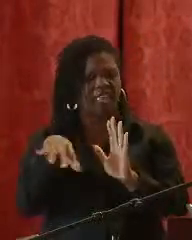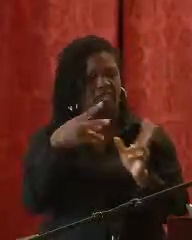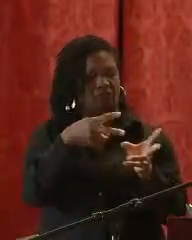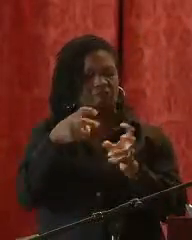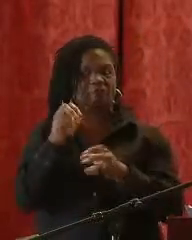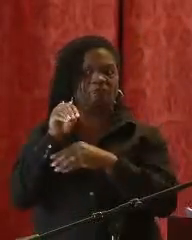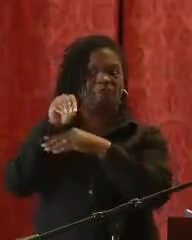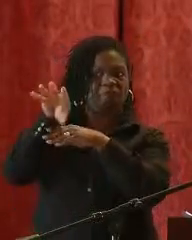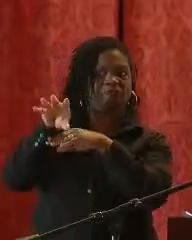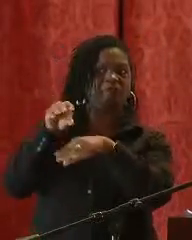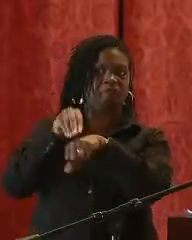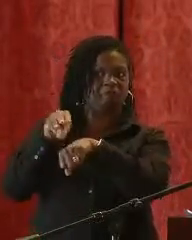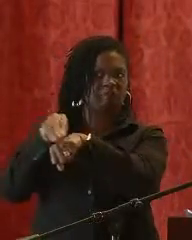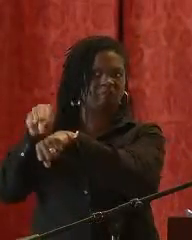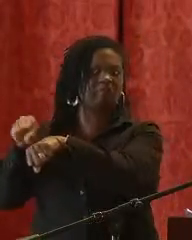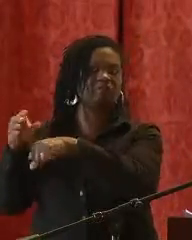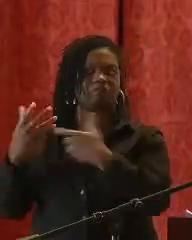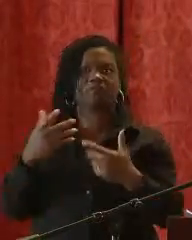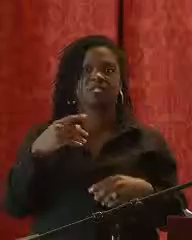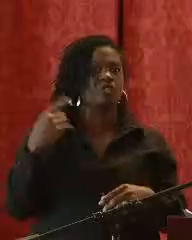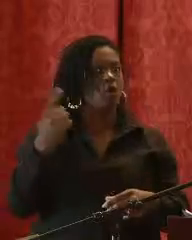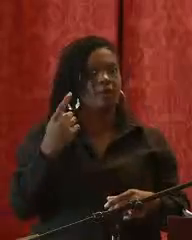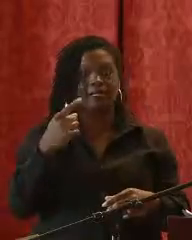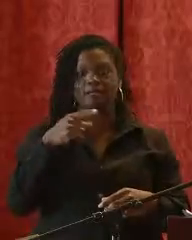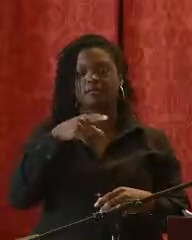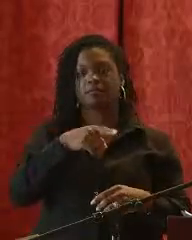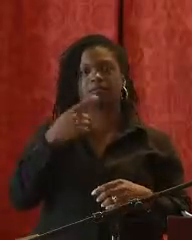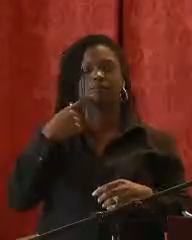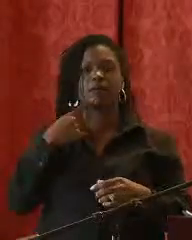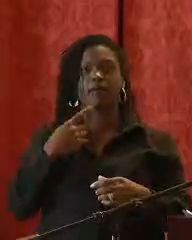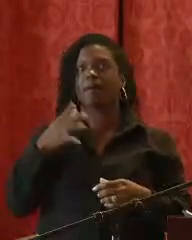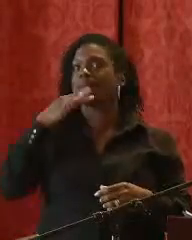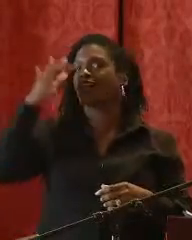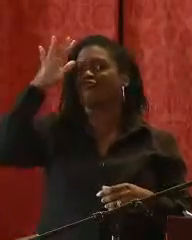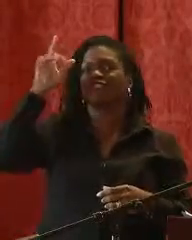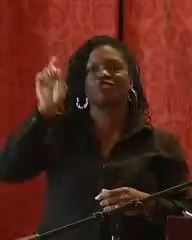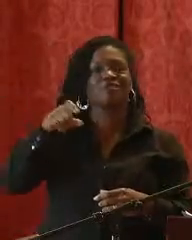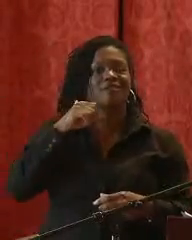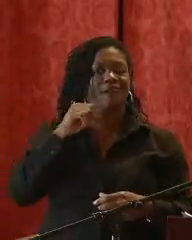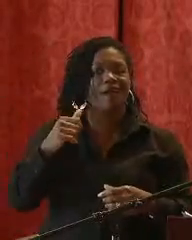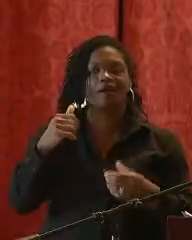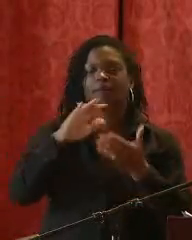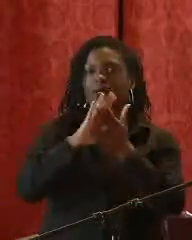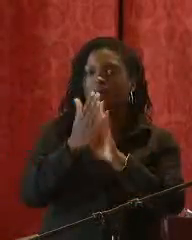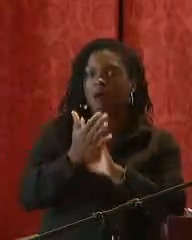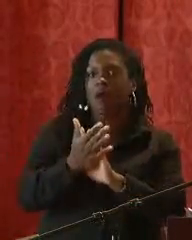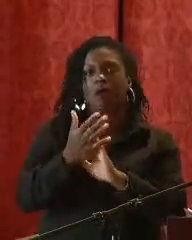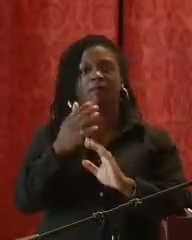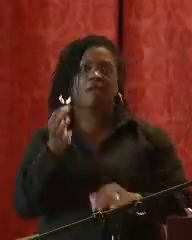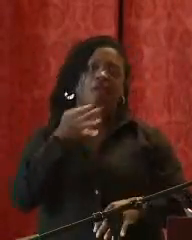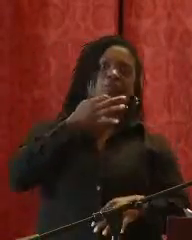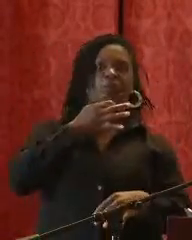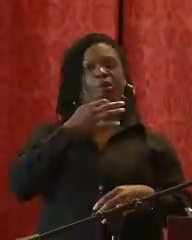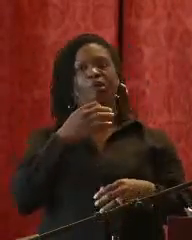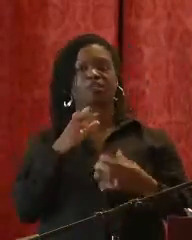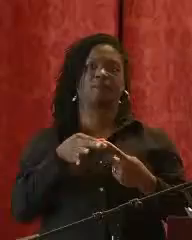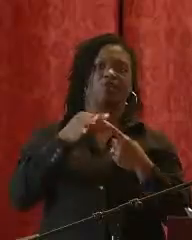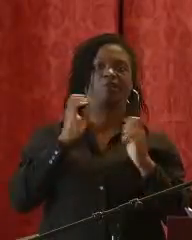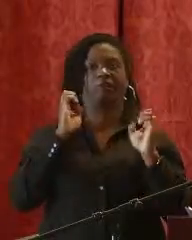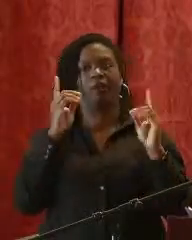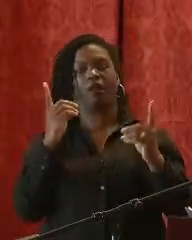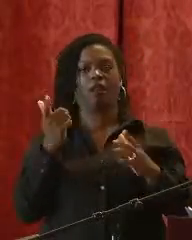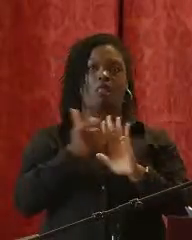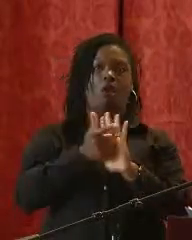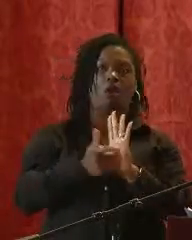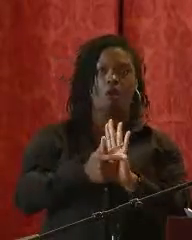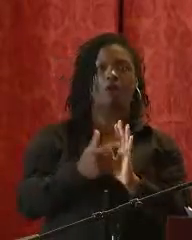says, parents should not have to become experts in special education law to ensure that their child